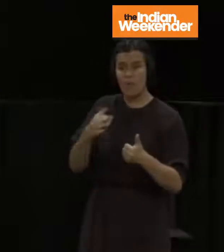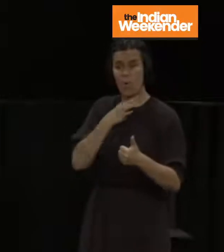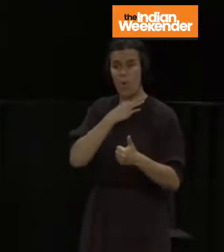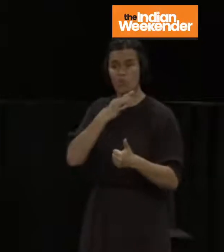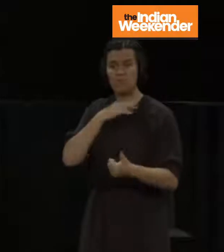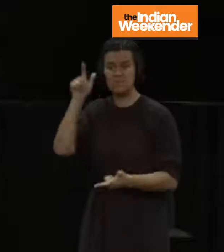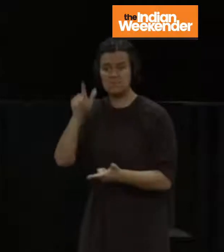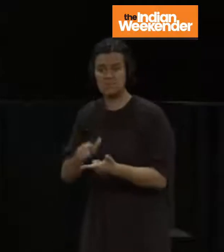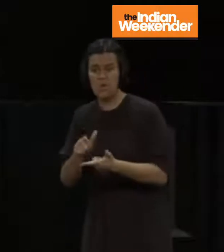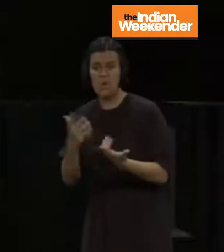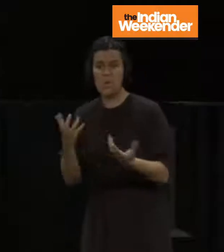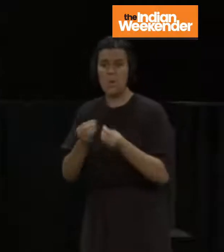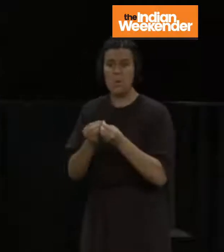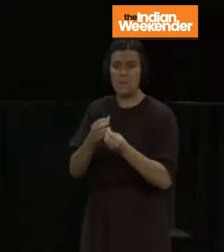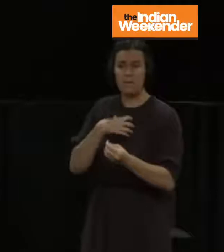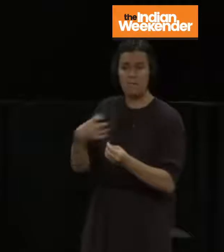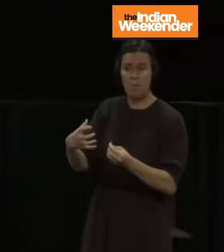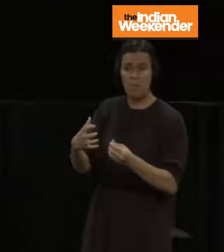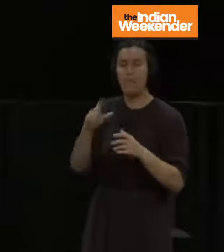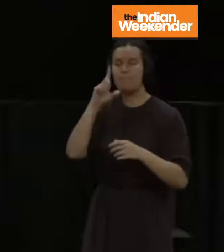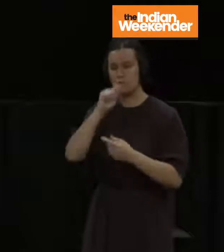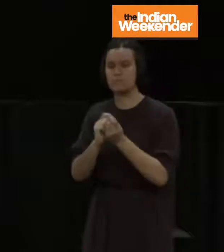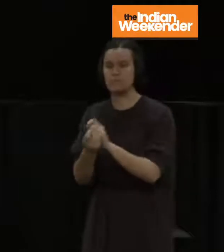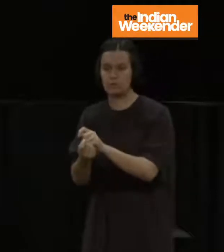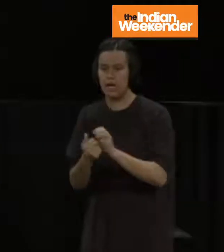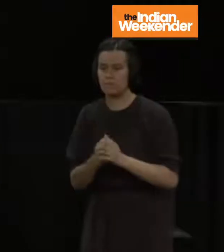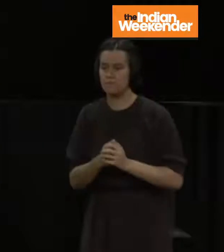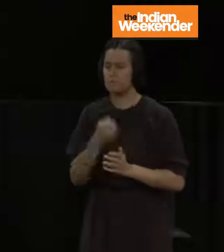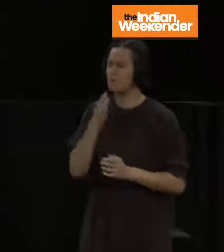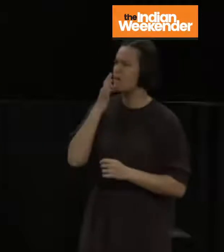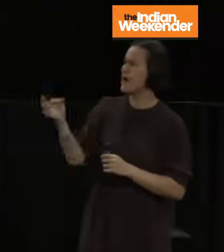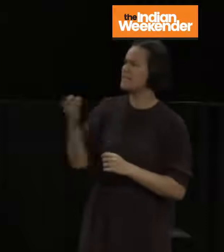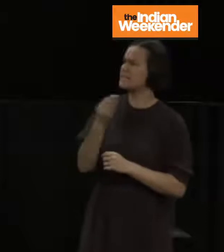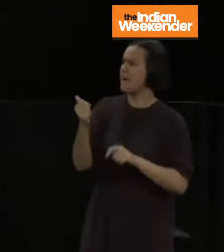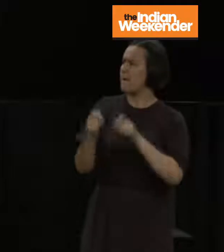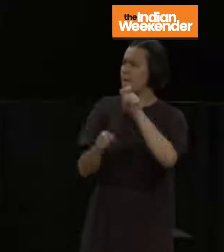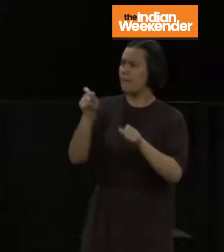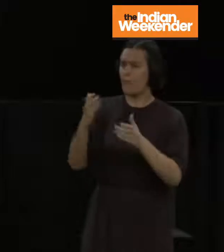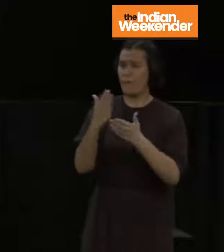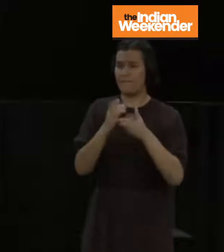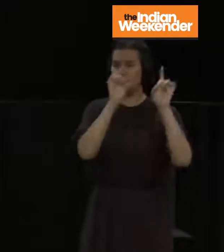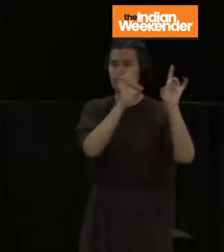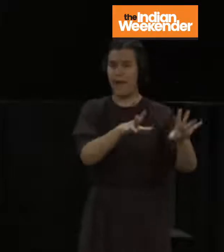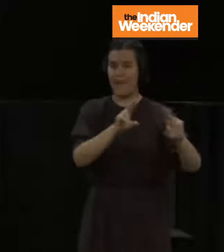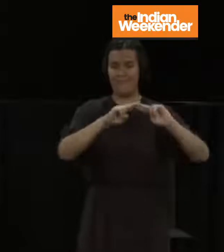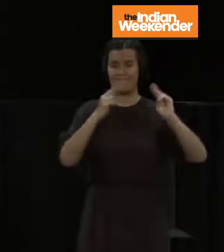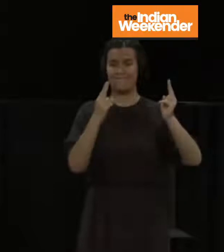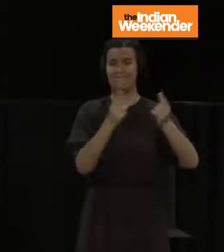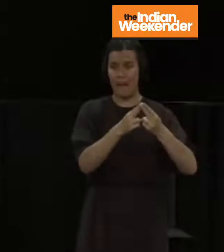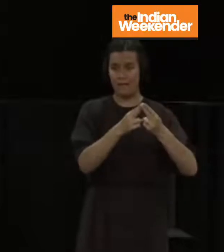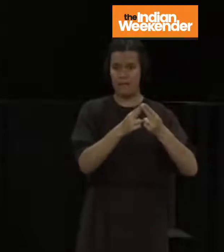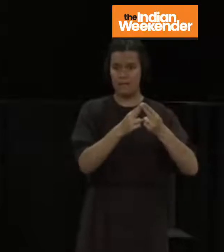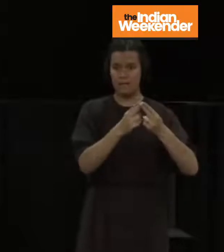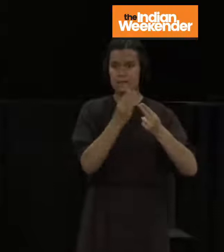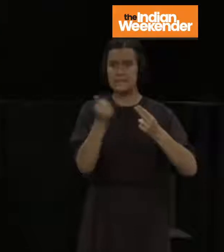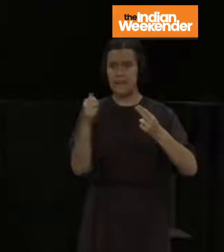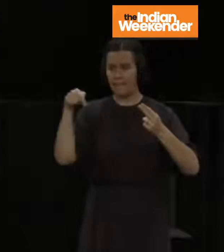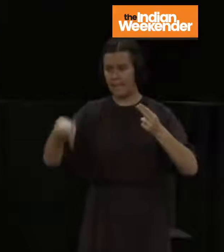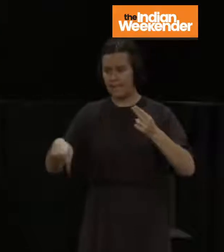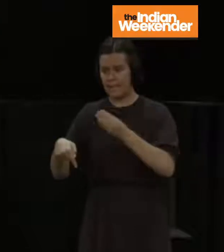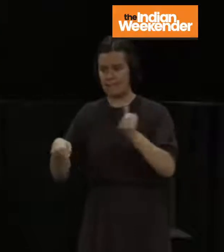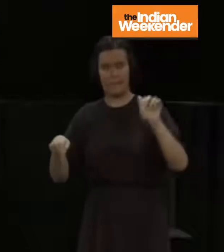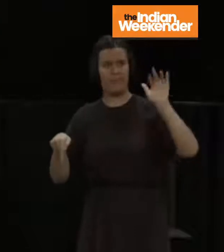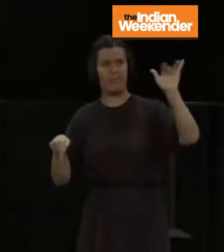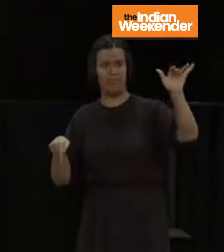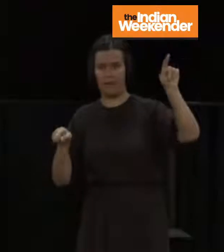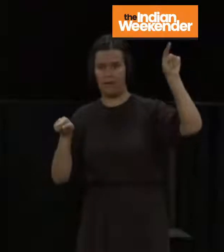for a Kiwi to partner, because haven't seen family in New Zealand for ages, living in Australia, 7 days is quite unrealistic if you